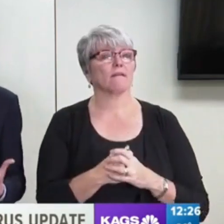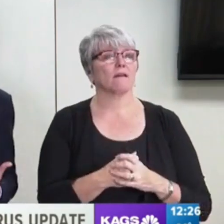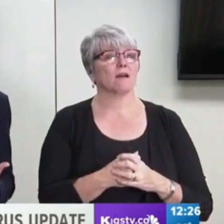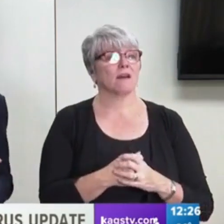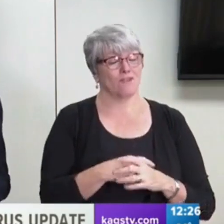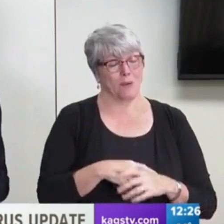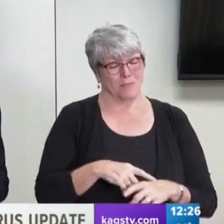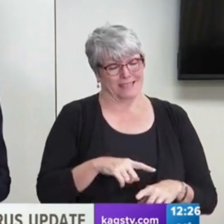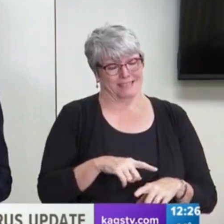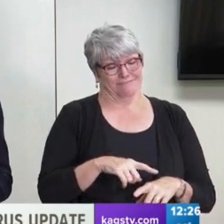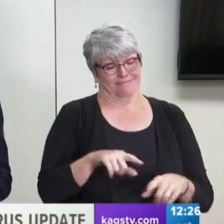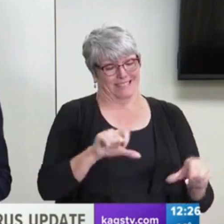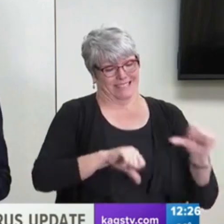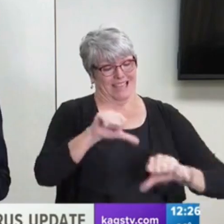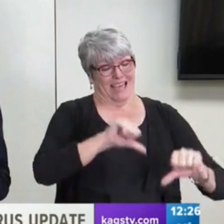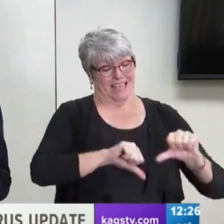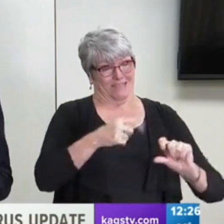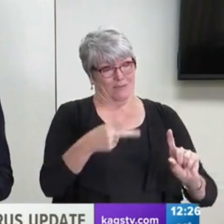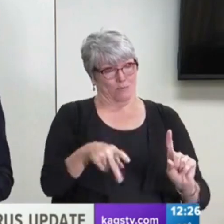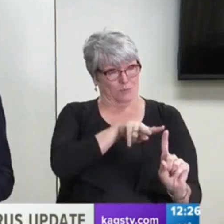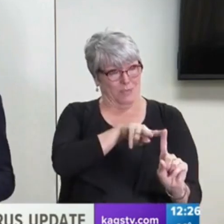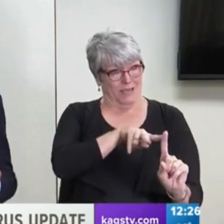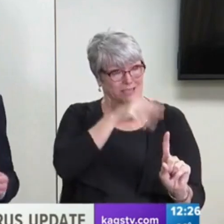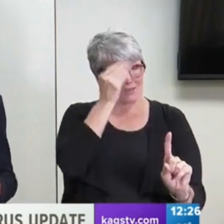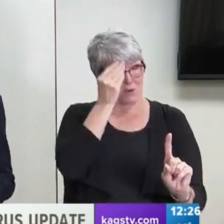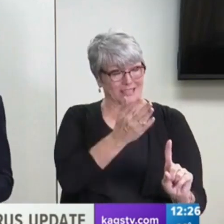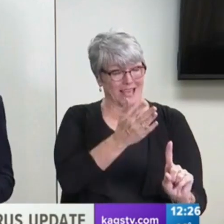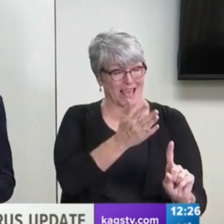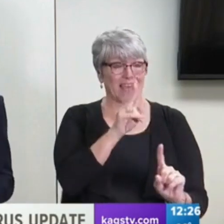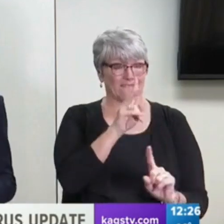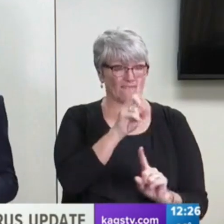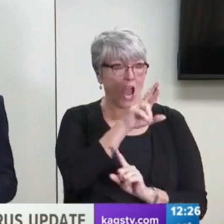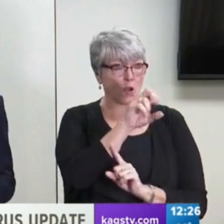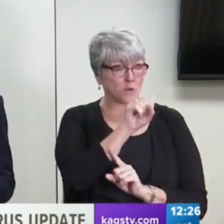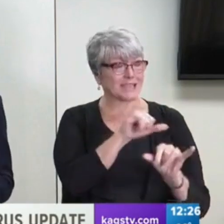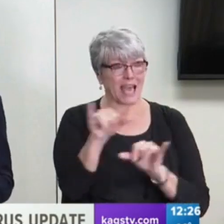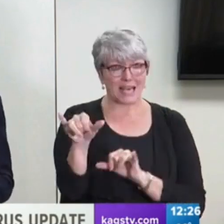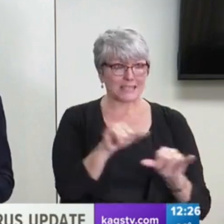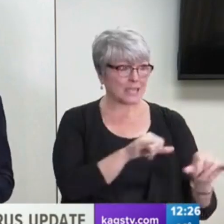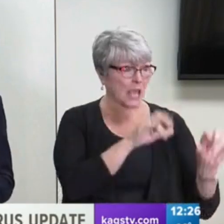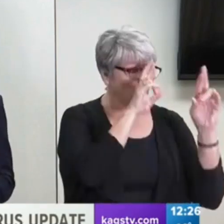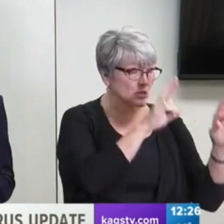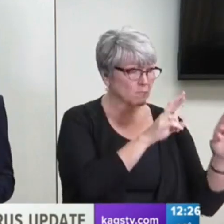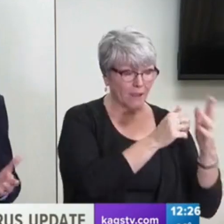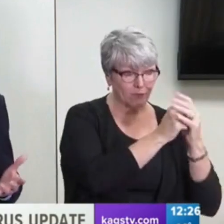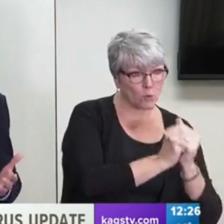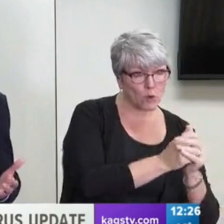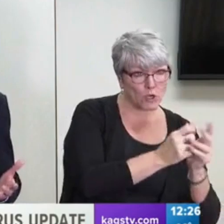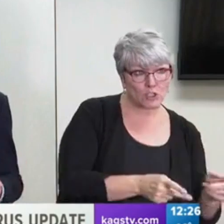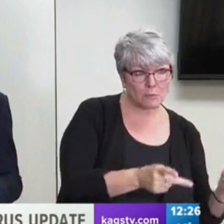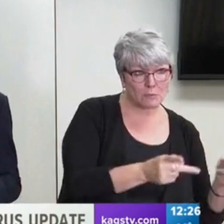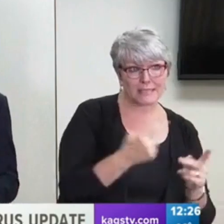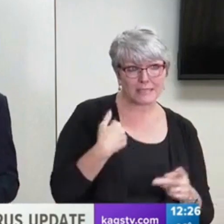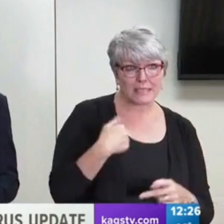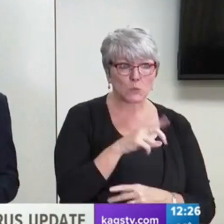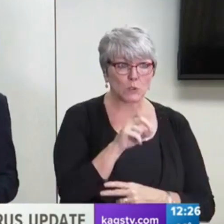the scientific perspective, I would love to say that the virus has the same reverence for our worship places that